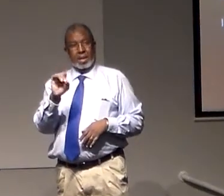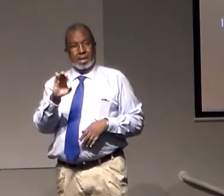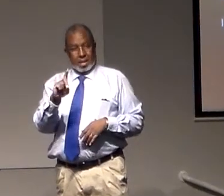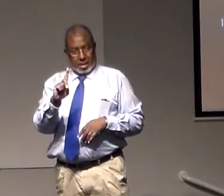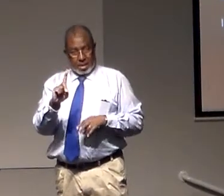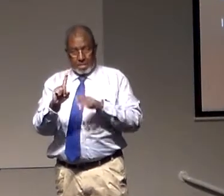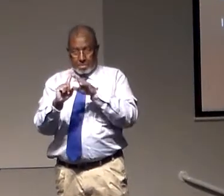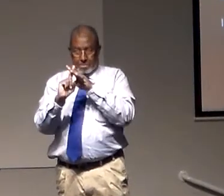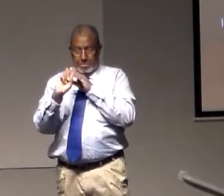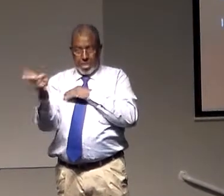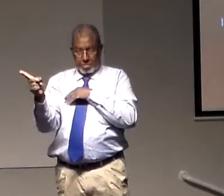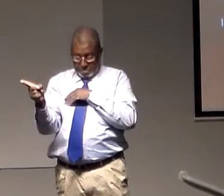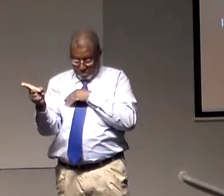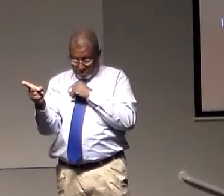Lot, he did escape.